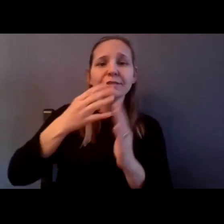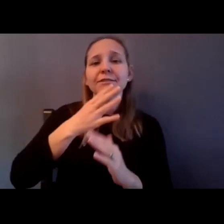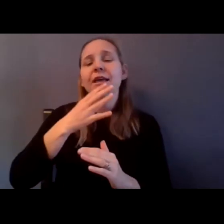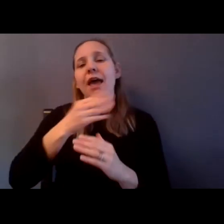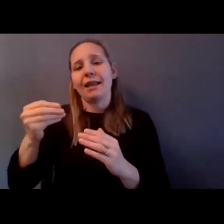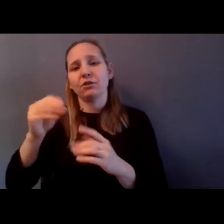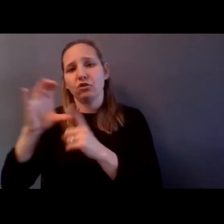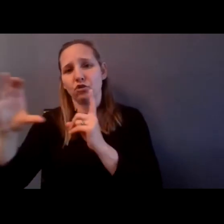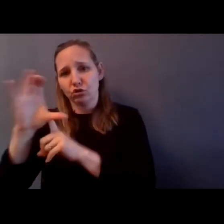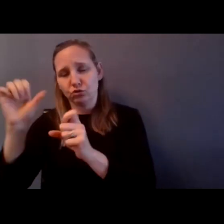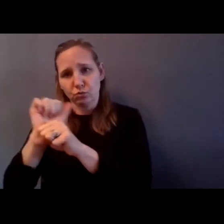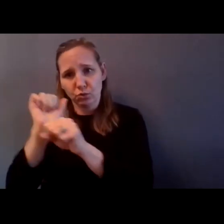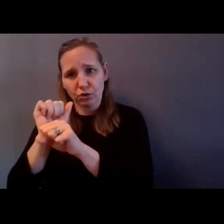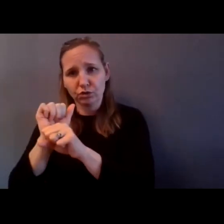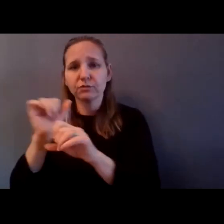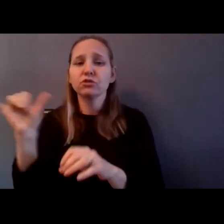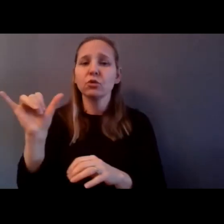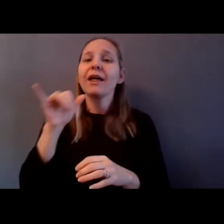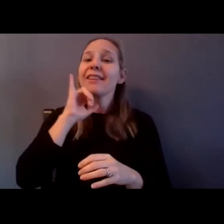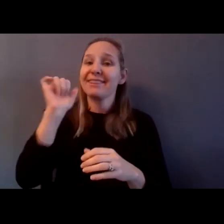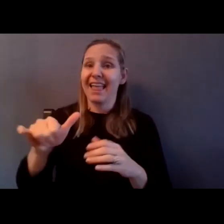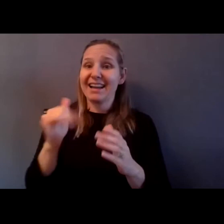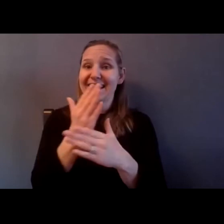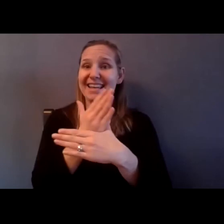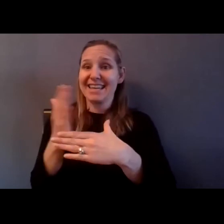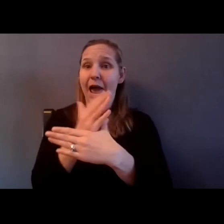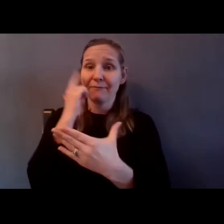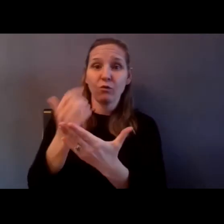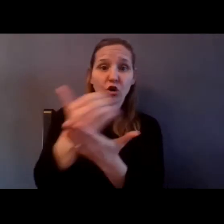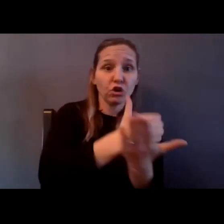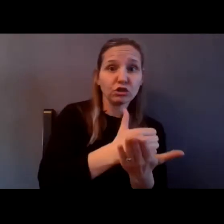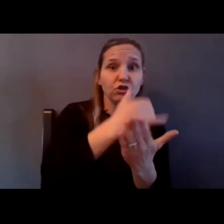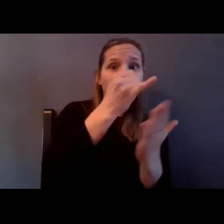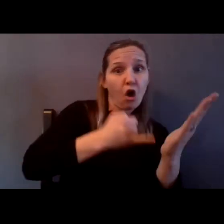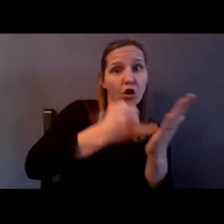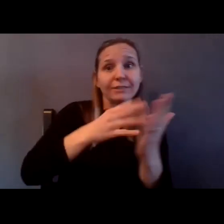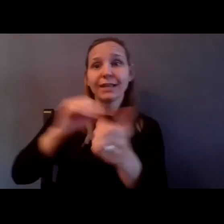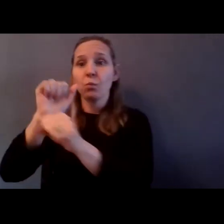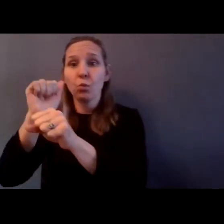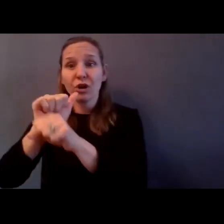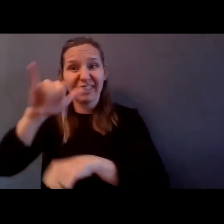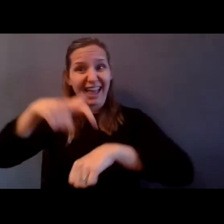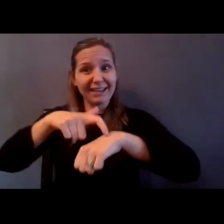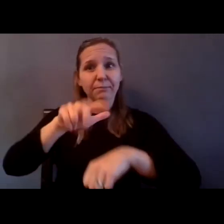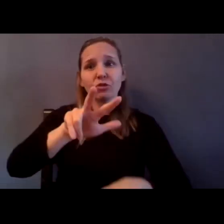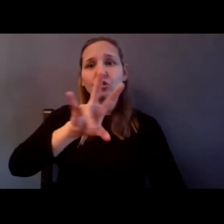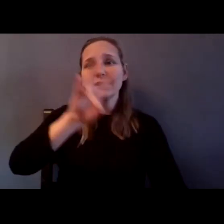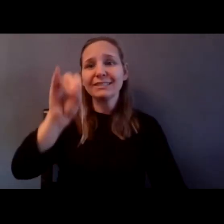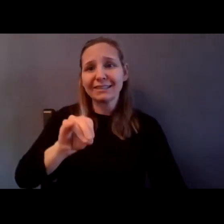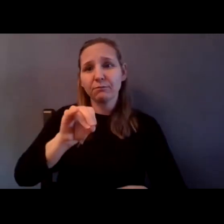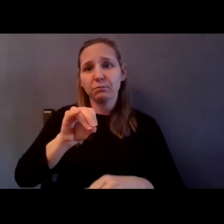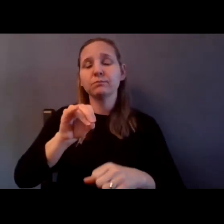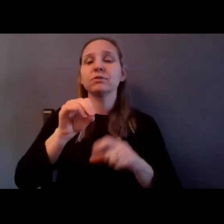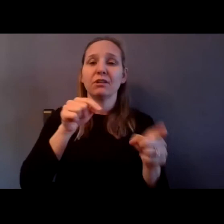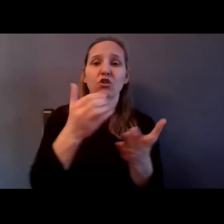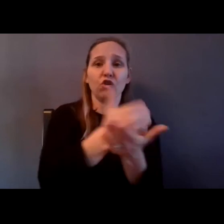that same year, the income gap between the average artist and the average worker in Vancouver was 37%. The median personal